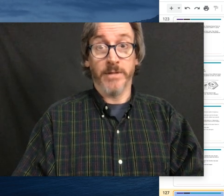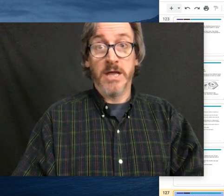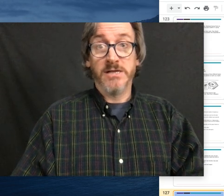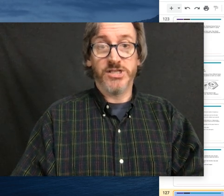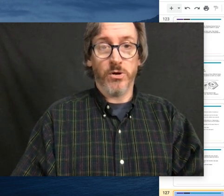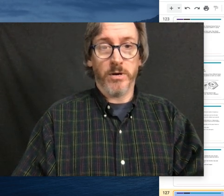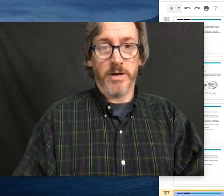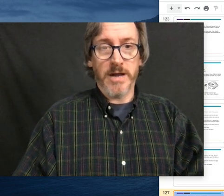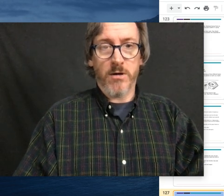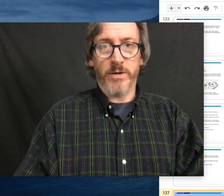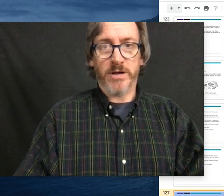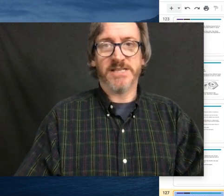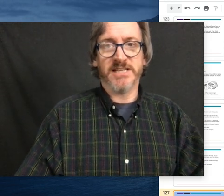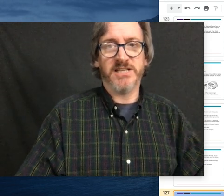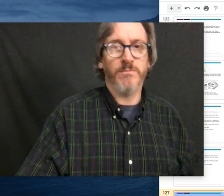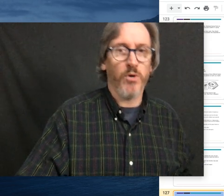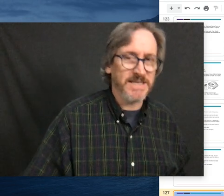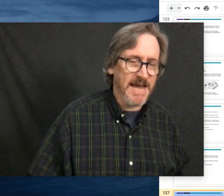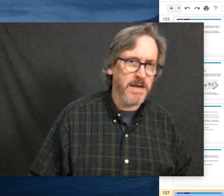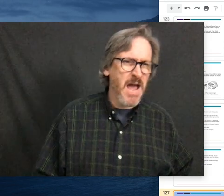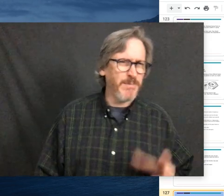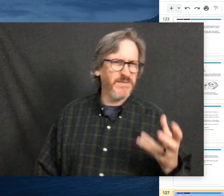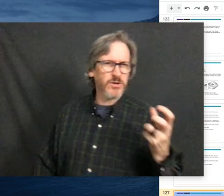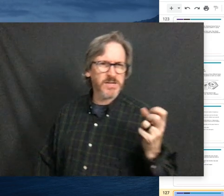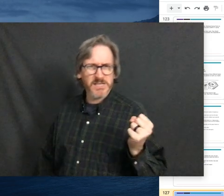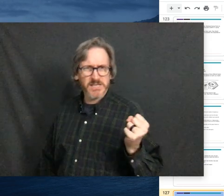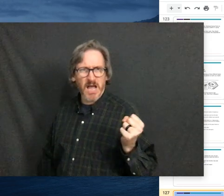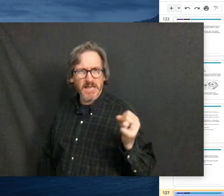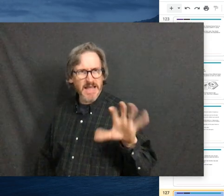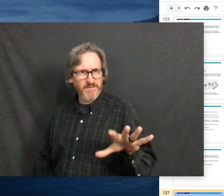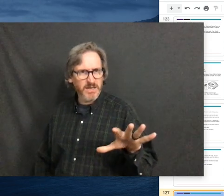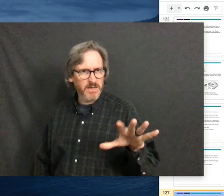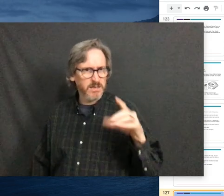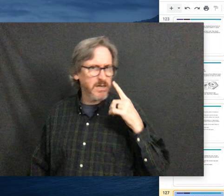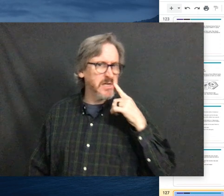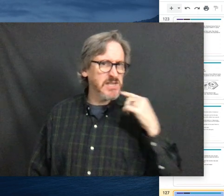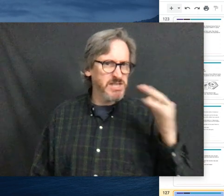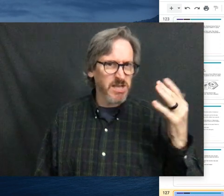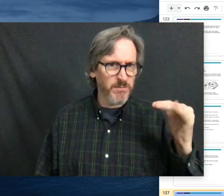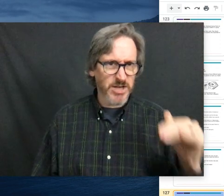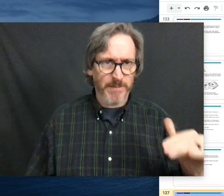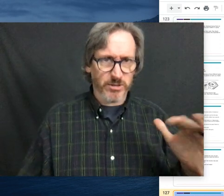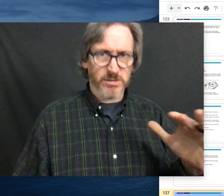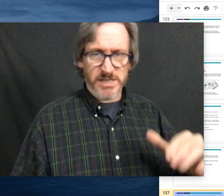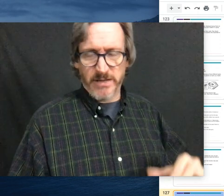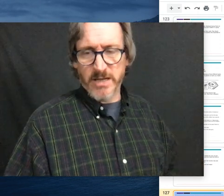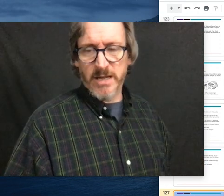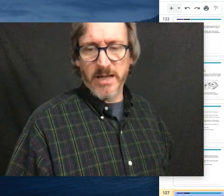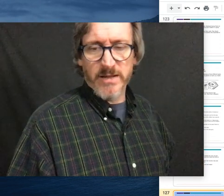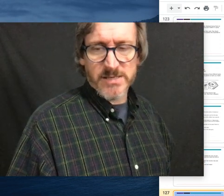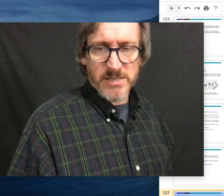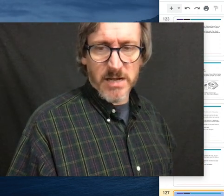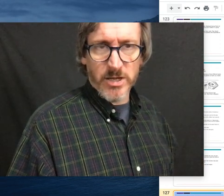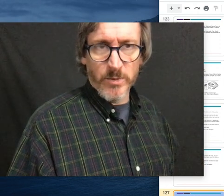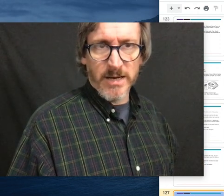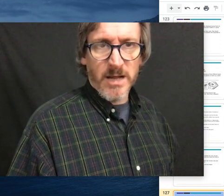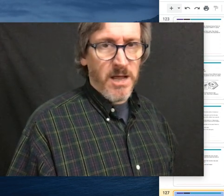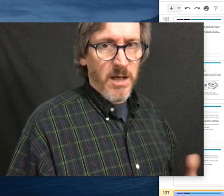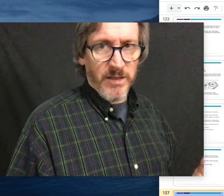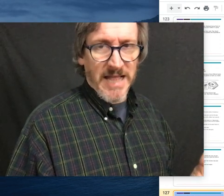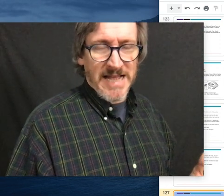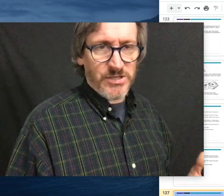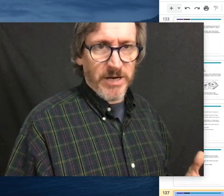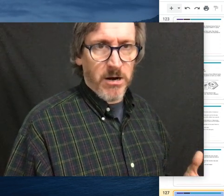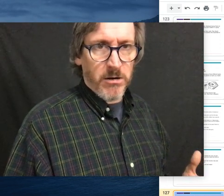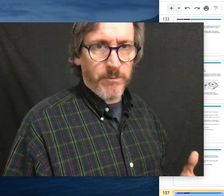All right. So now we are on 16.10. I believe there are 11 sub chapters in this unit.